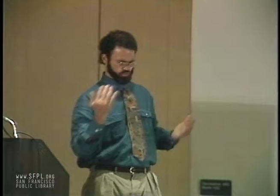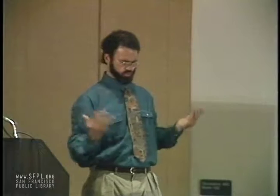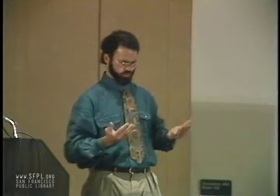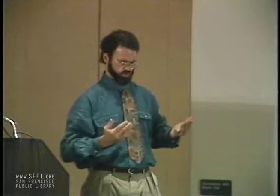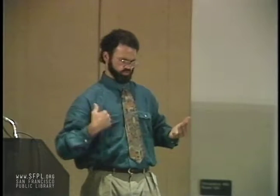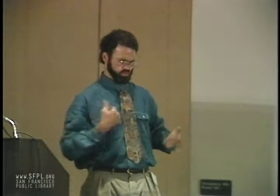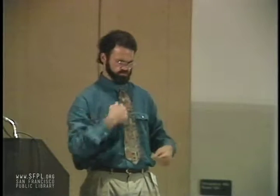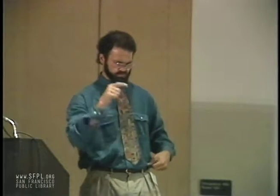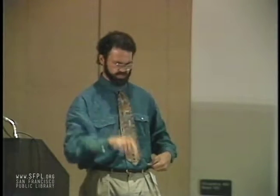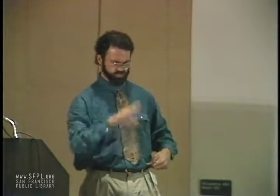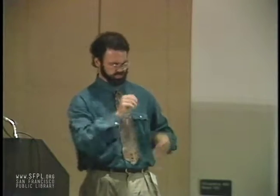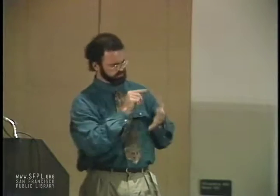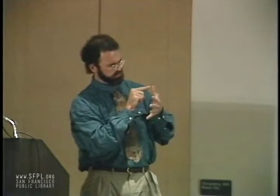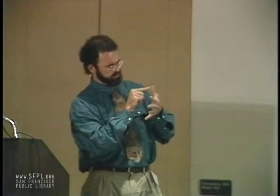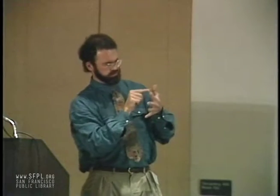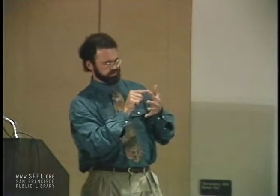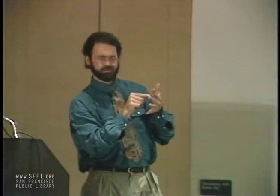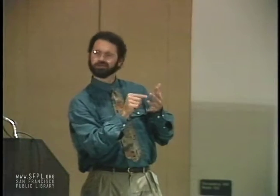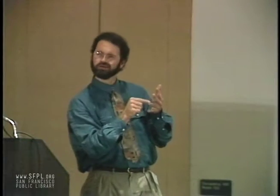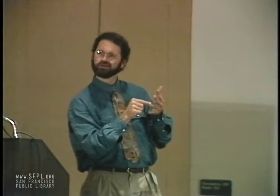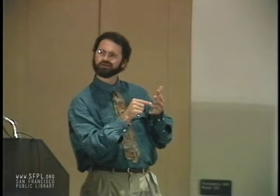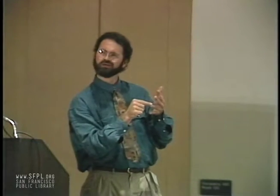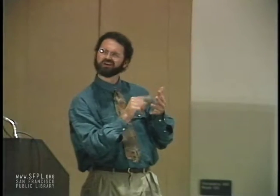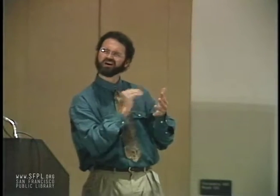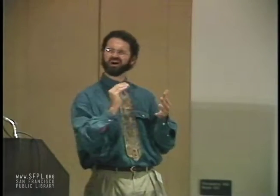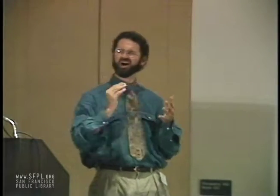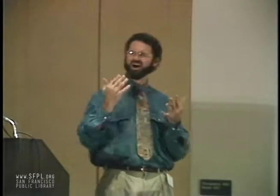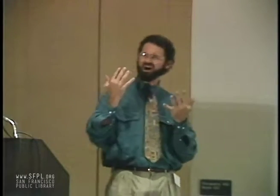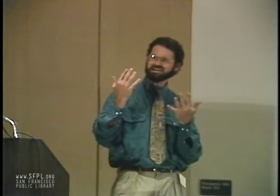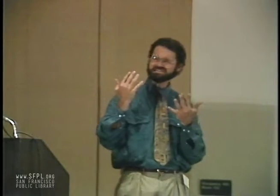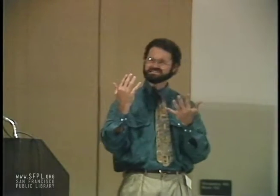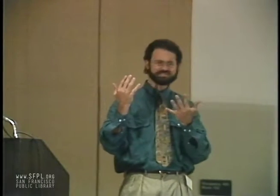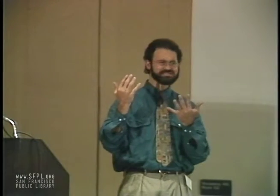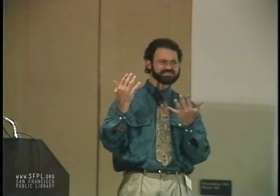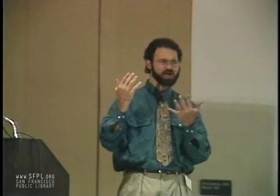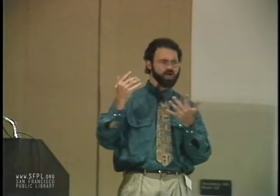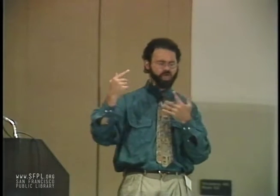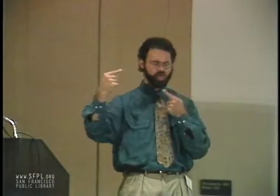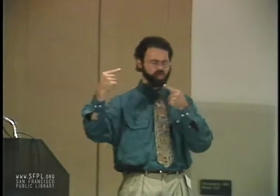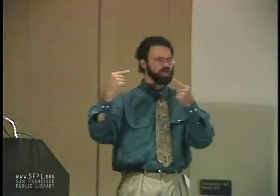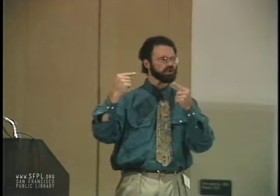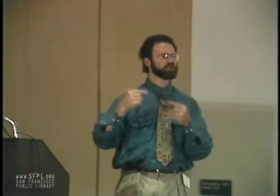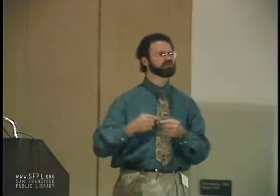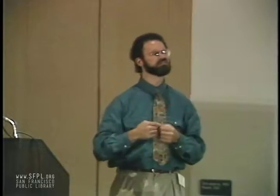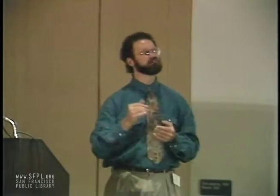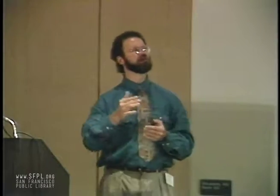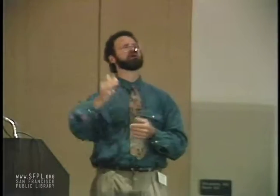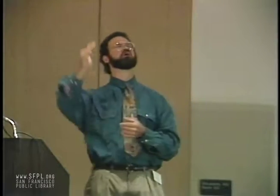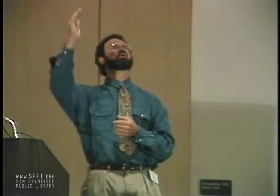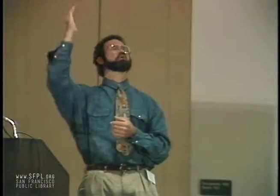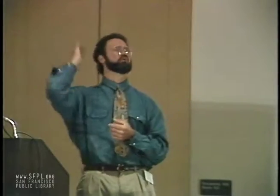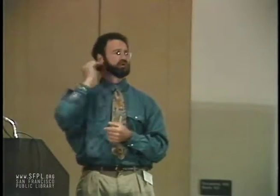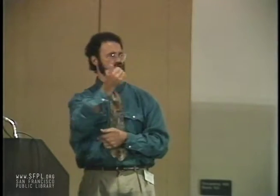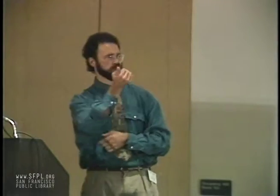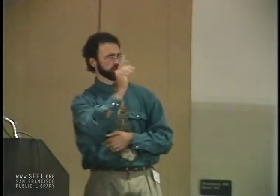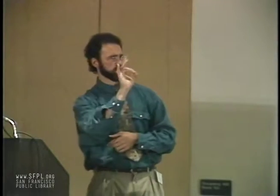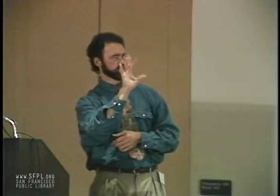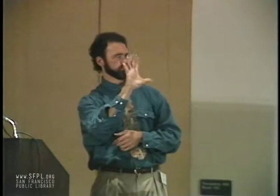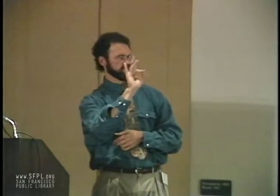not meet these expectations of being each of these things that the hearing world had set for them, and there's always been this struggle and